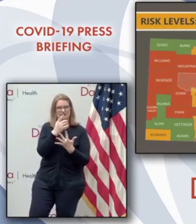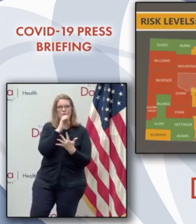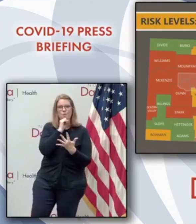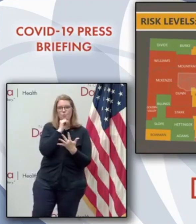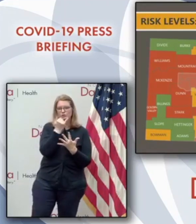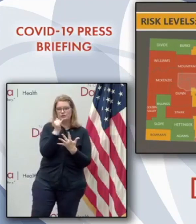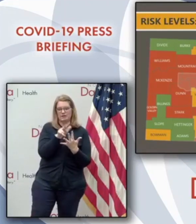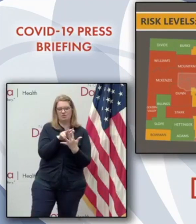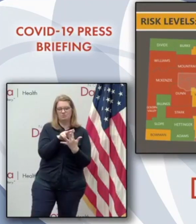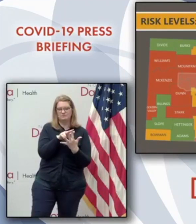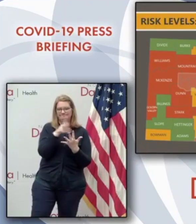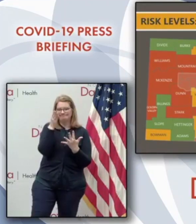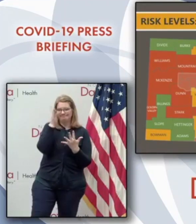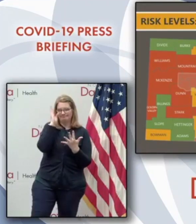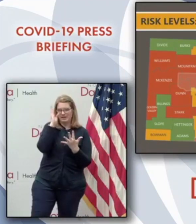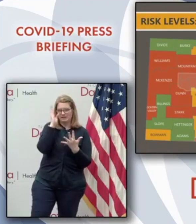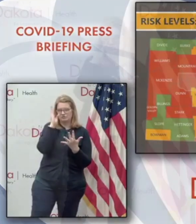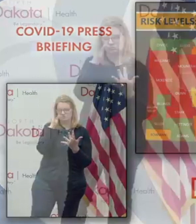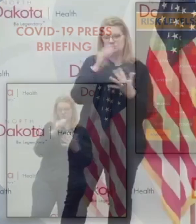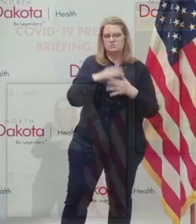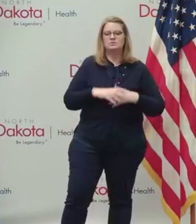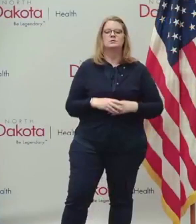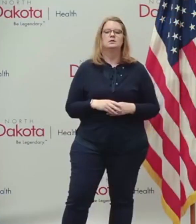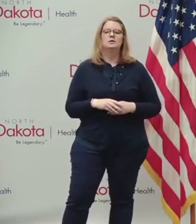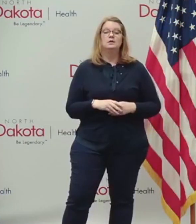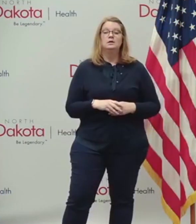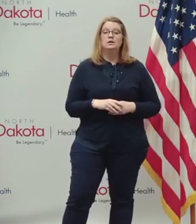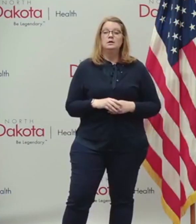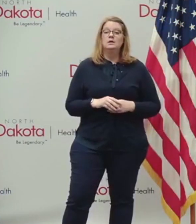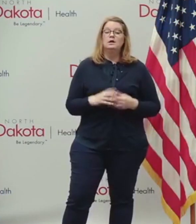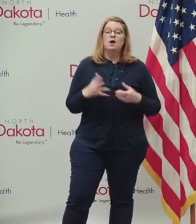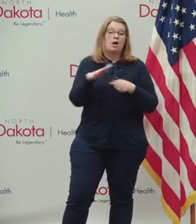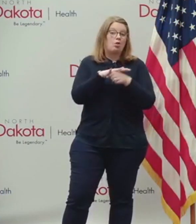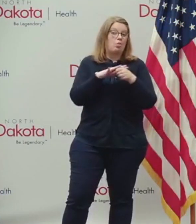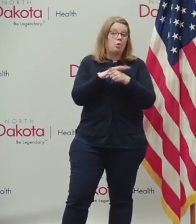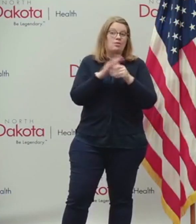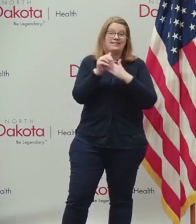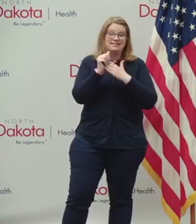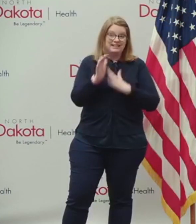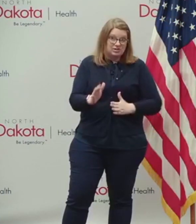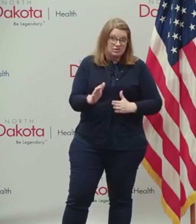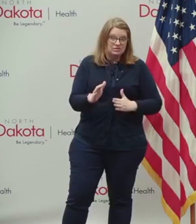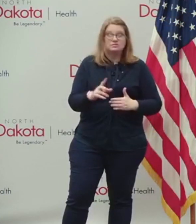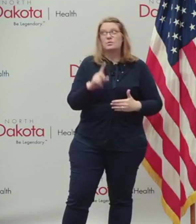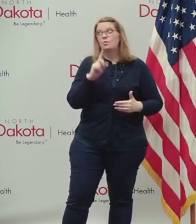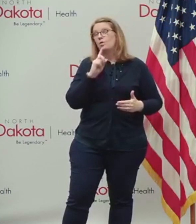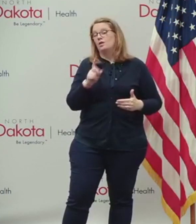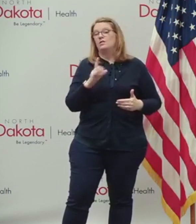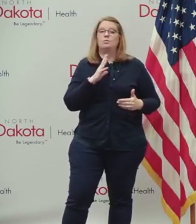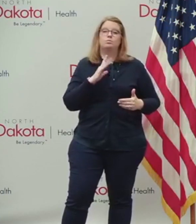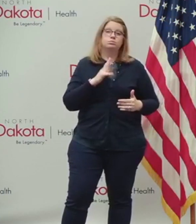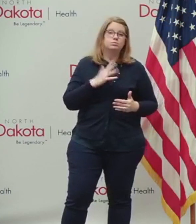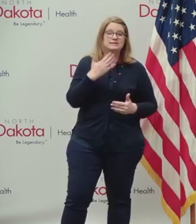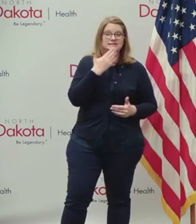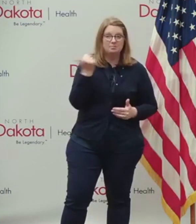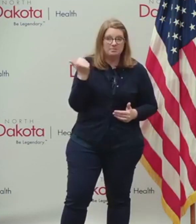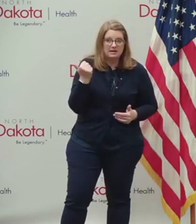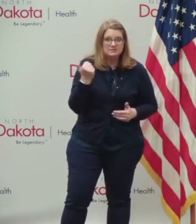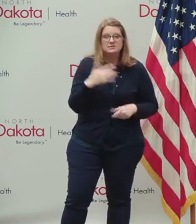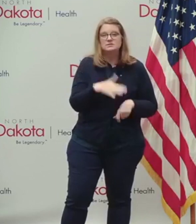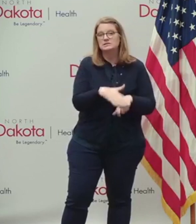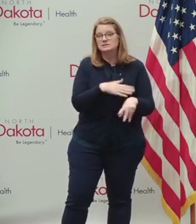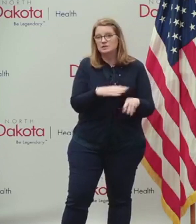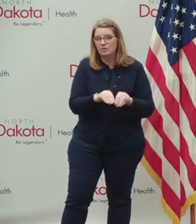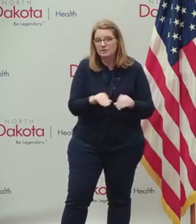to pay attention. The active support of all of our local leaders and North Dakotans is one of the best tools we have to slow and stop the